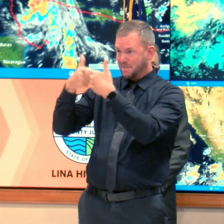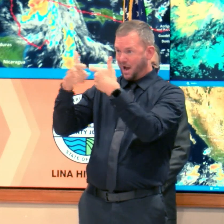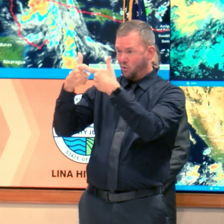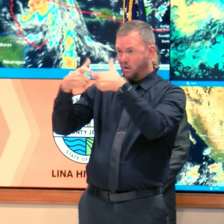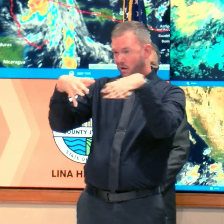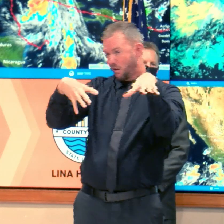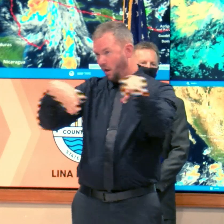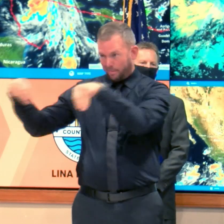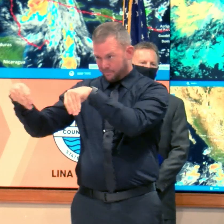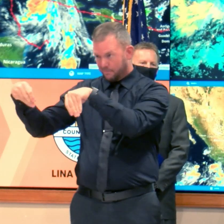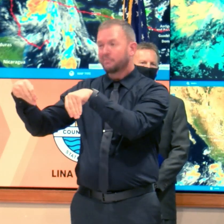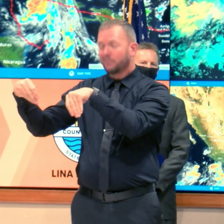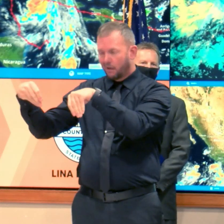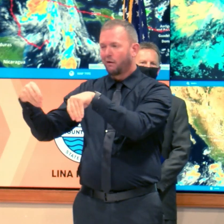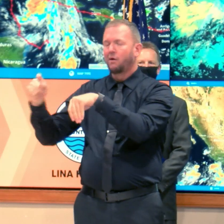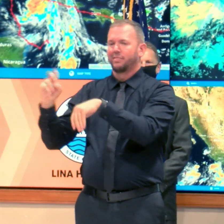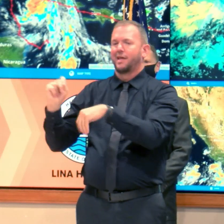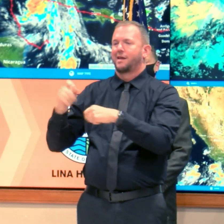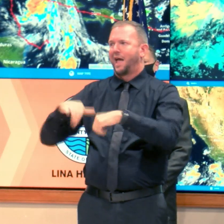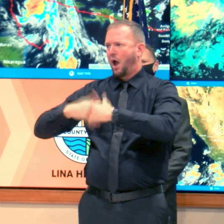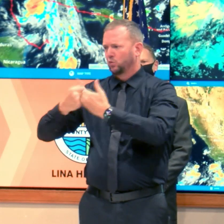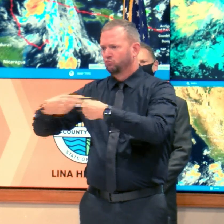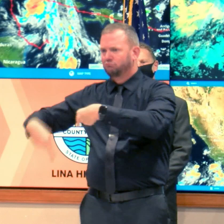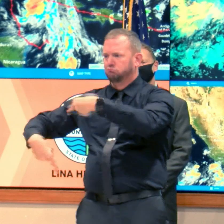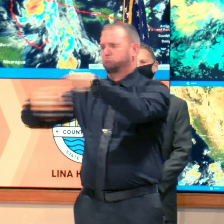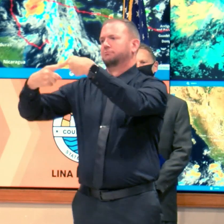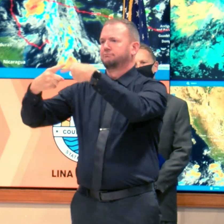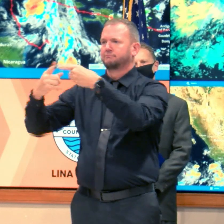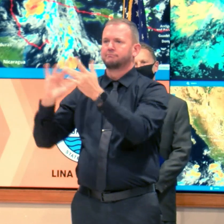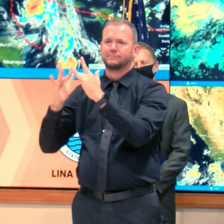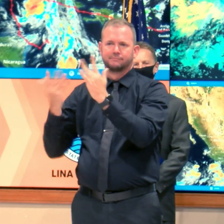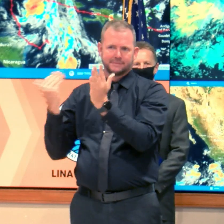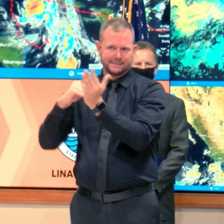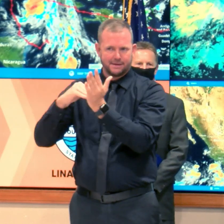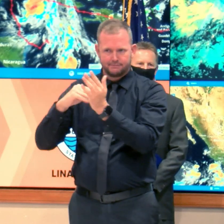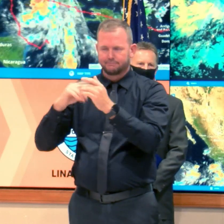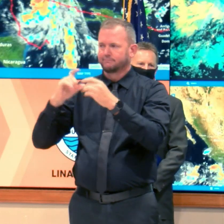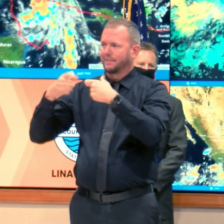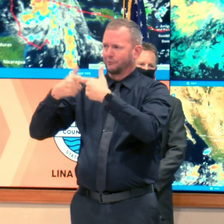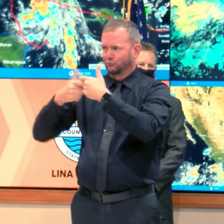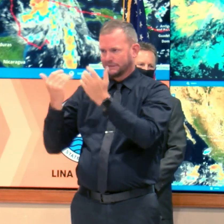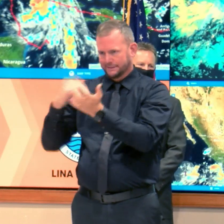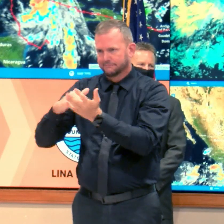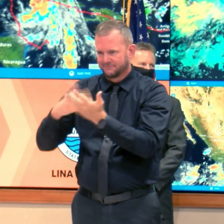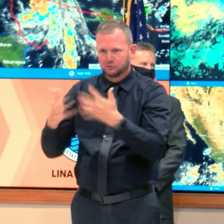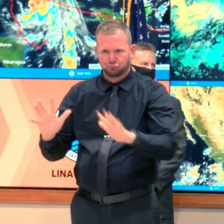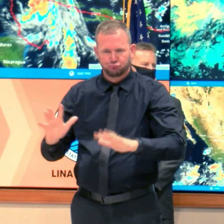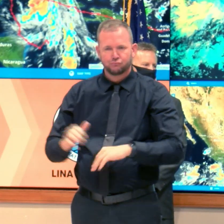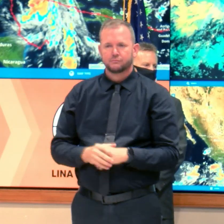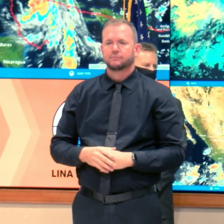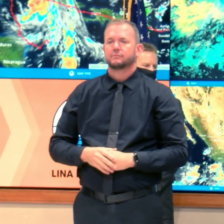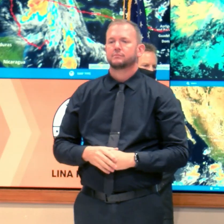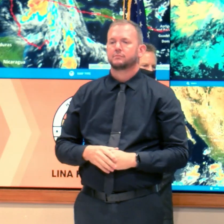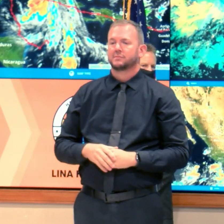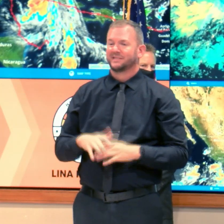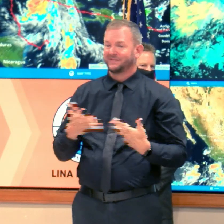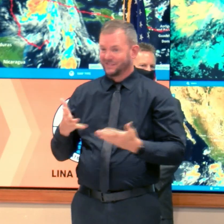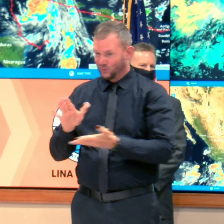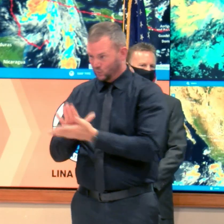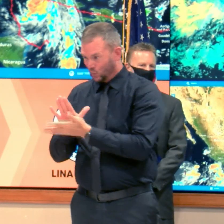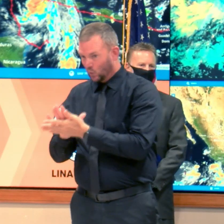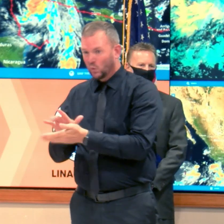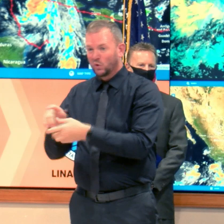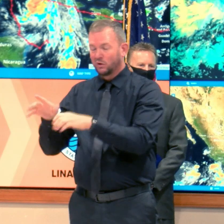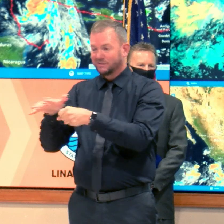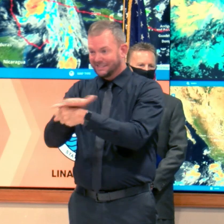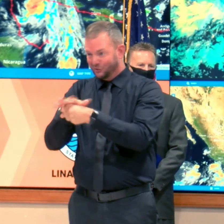pollution monitoring to make sure we hold folks accountable. We've been in touch with school districts. We're leaving no stone unturned